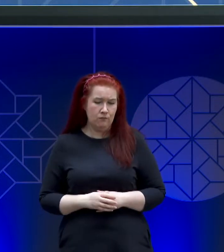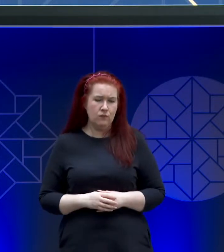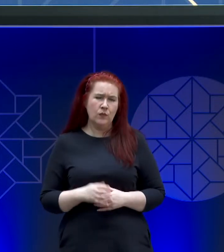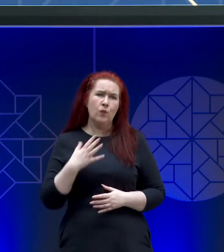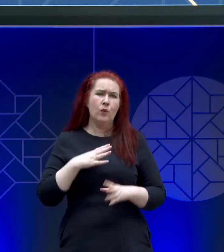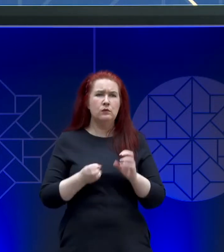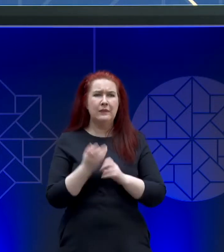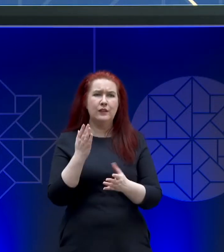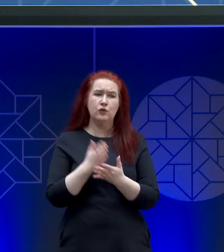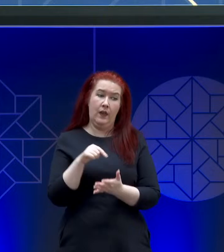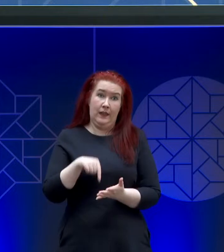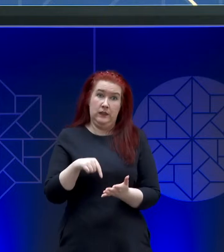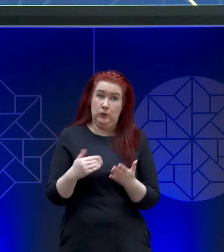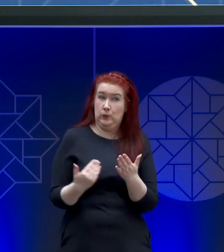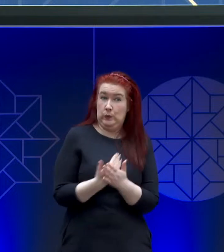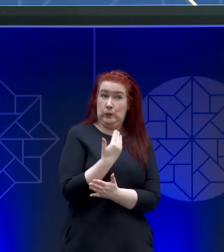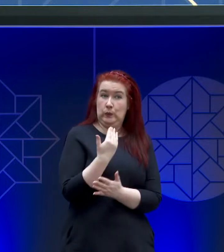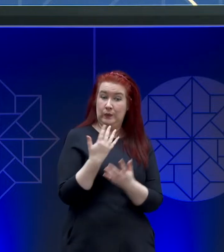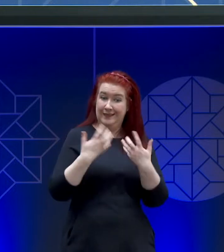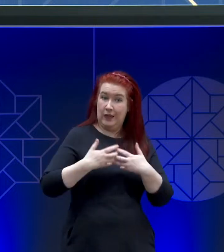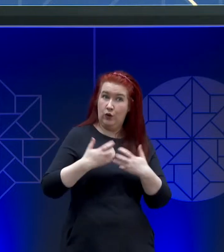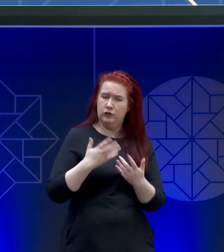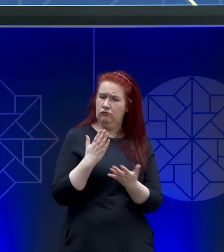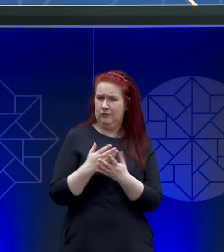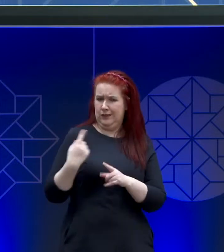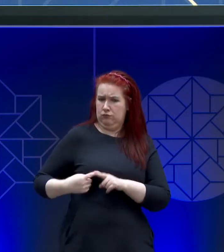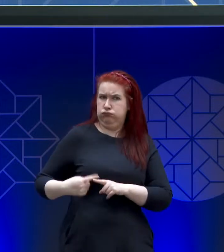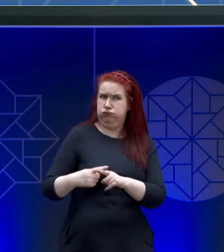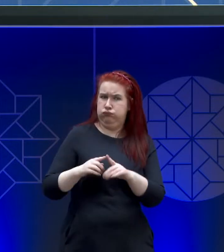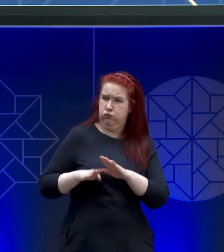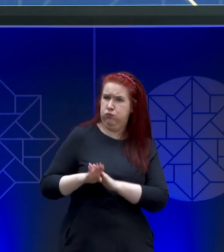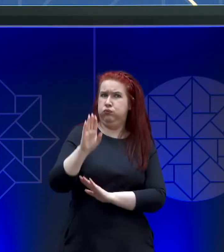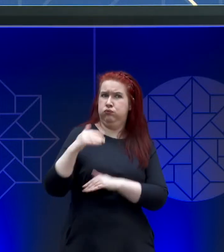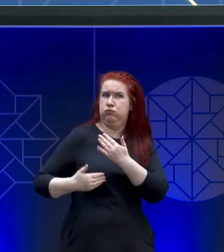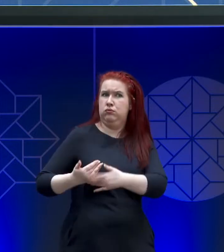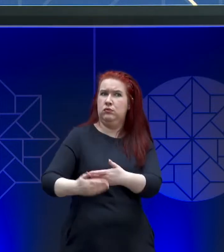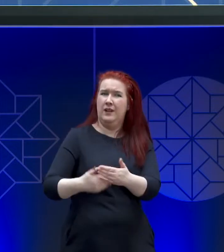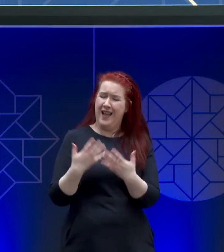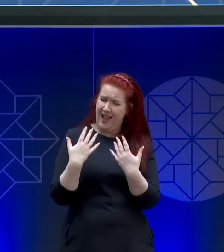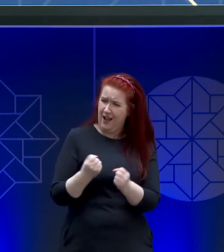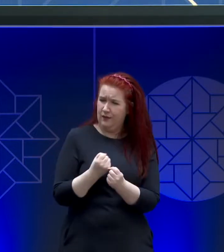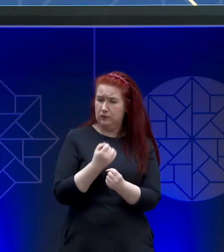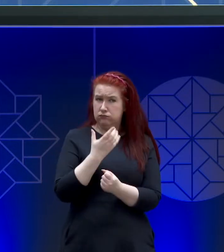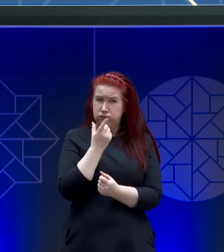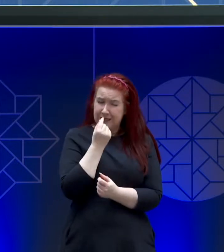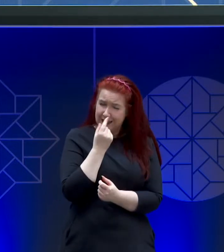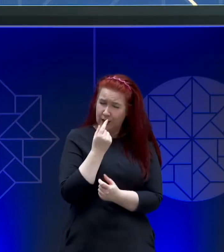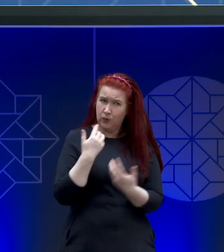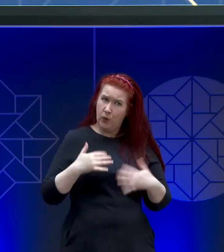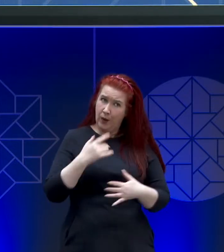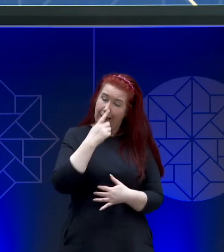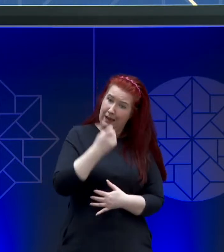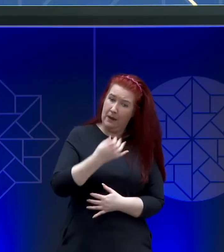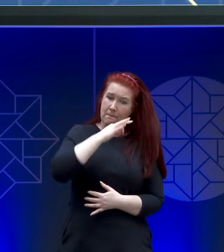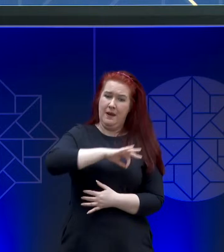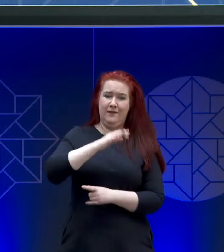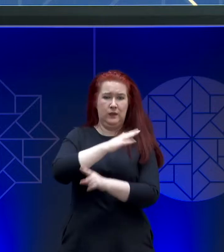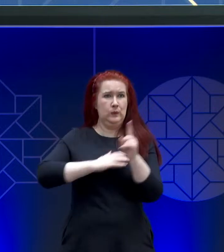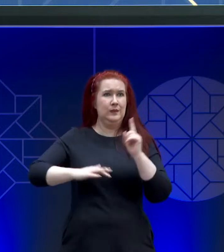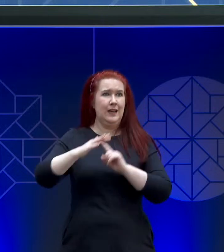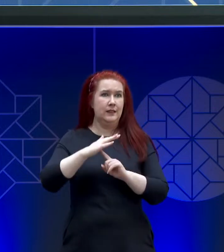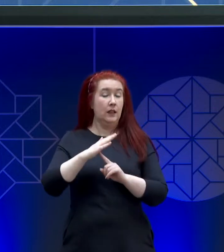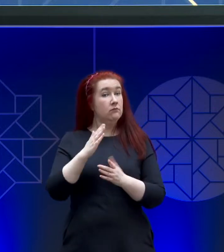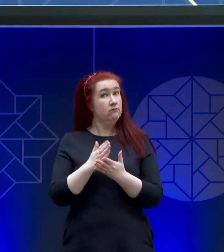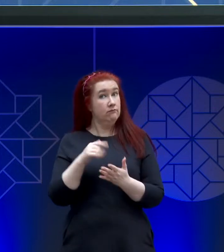that this emerging technology, which is moving incredibly quickly and has huge potential to benefit society and grow a part